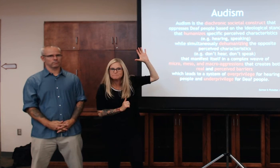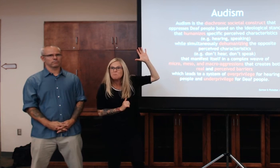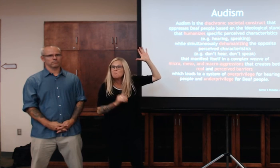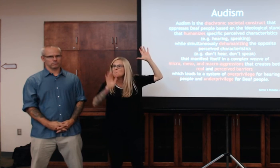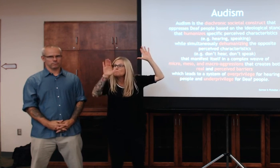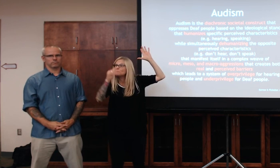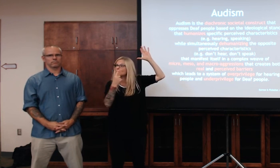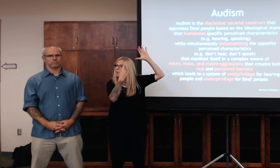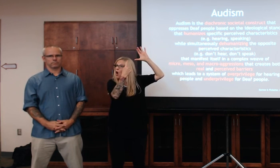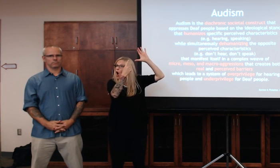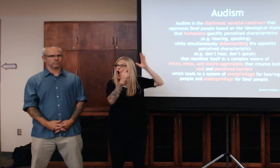ideal.